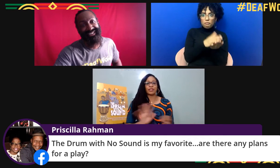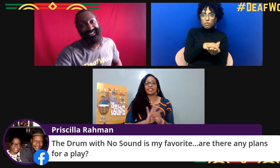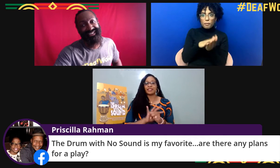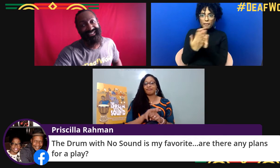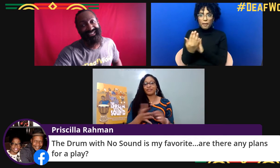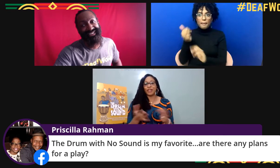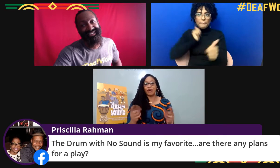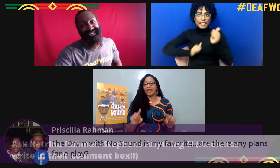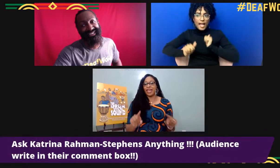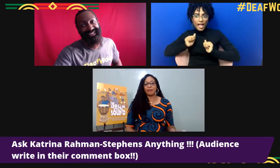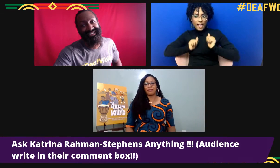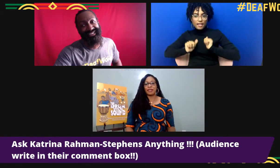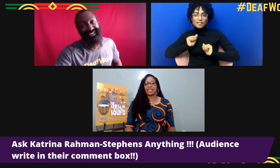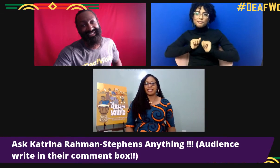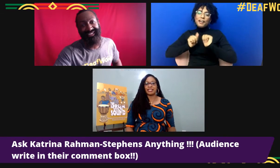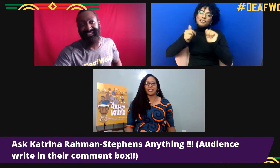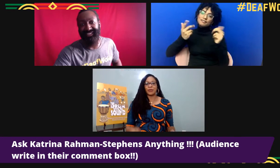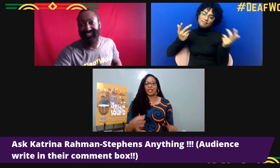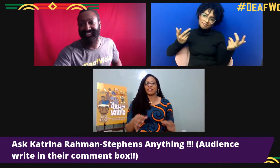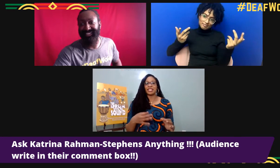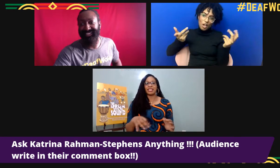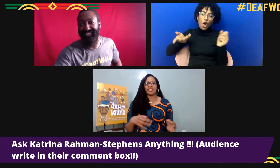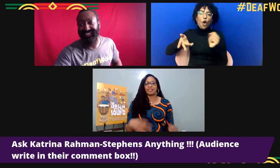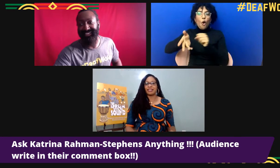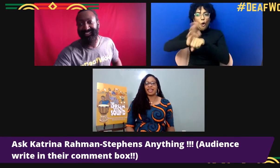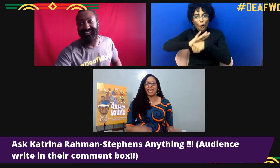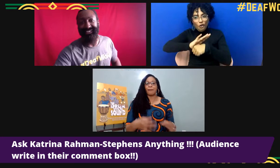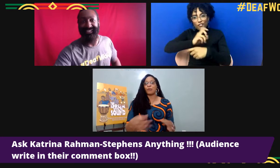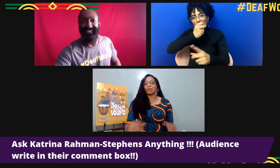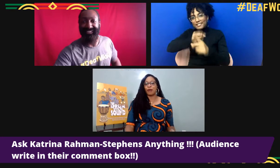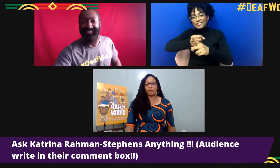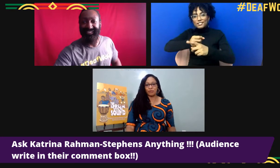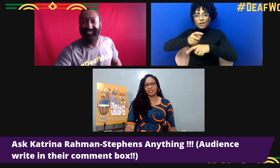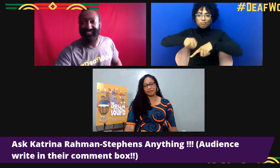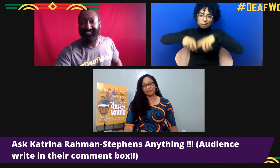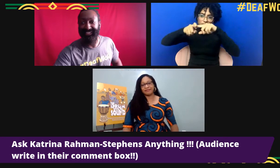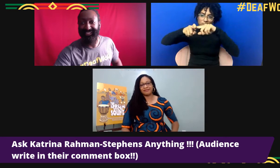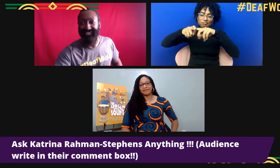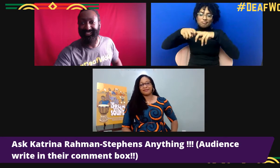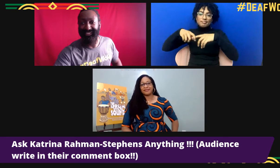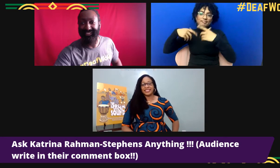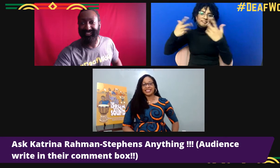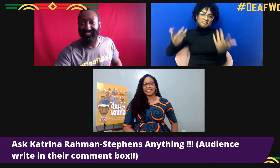of course, COVID happened, and so everything got postponed.